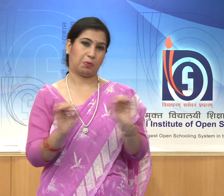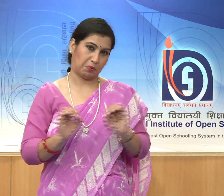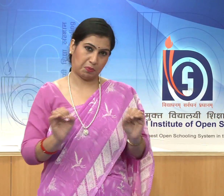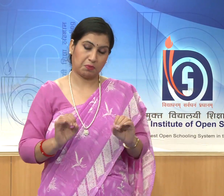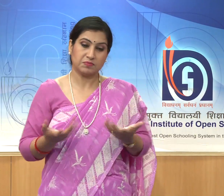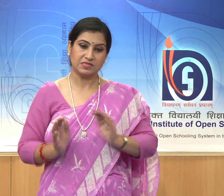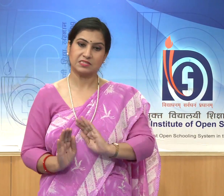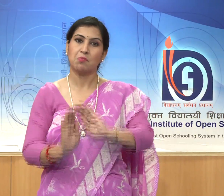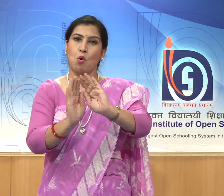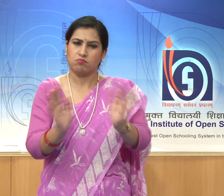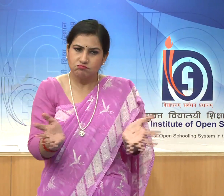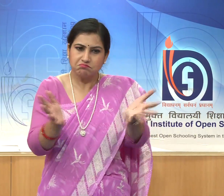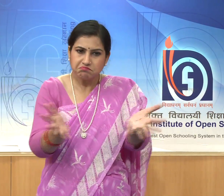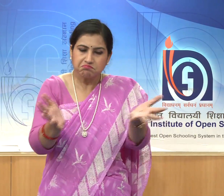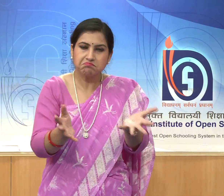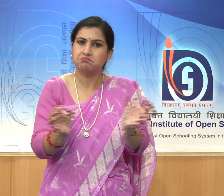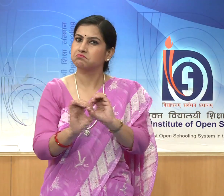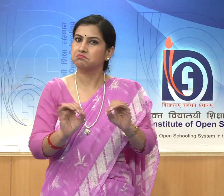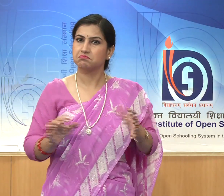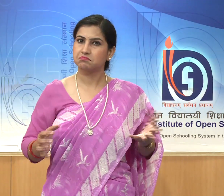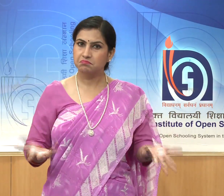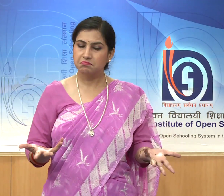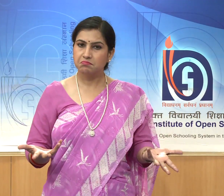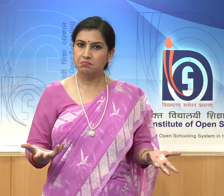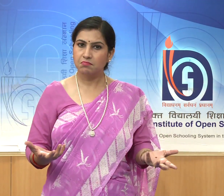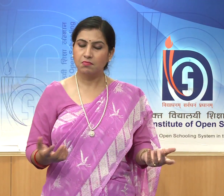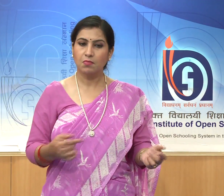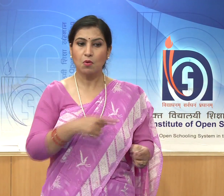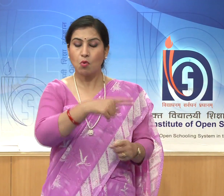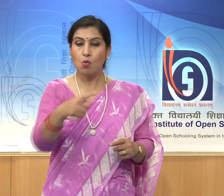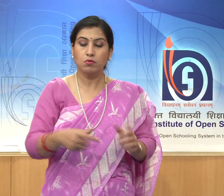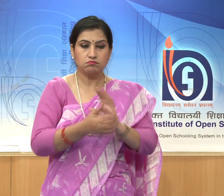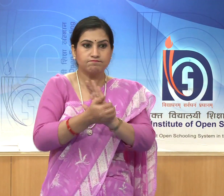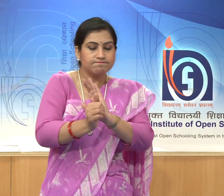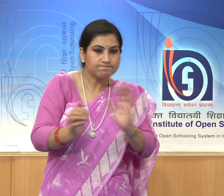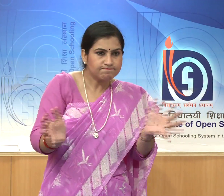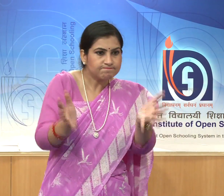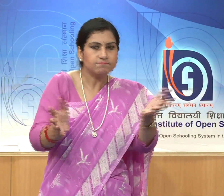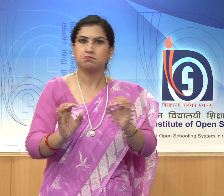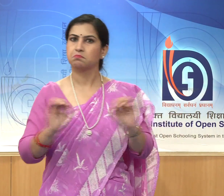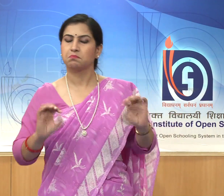to support a large scale project of